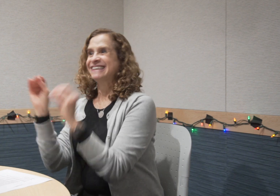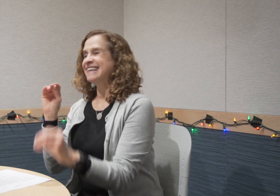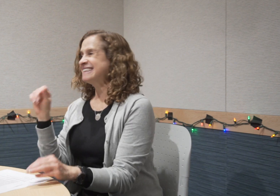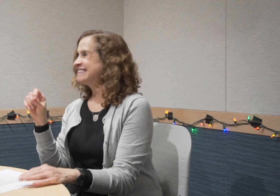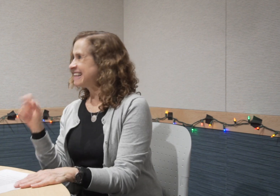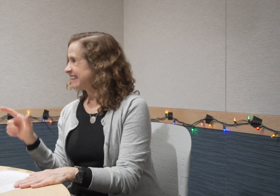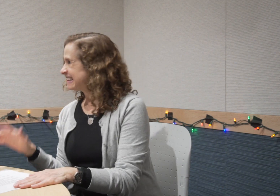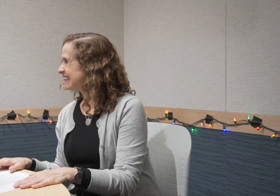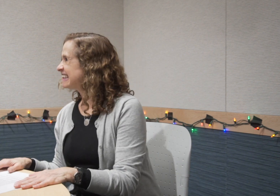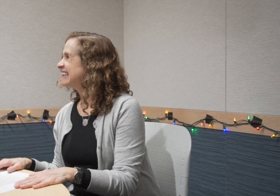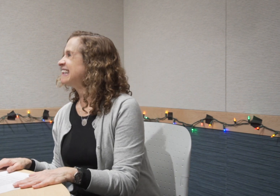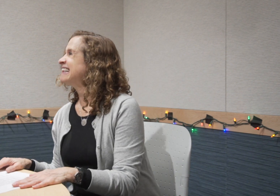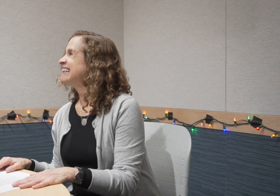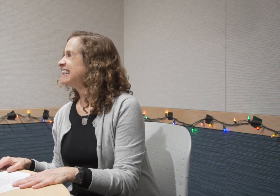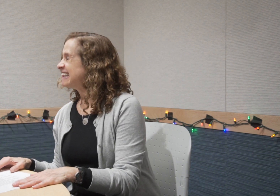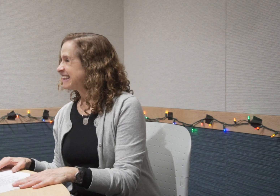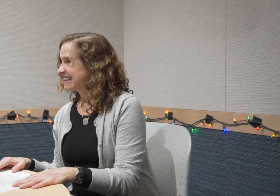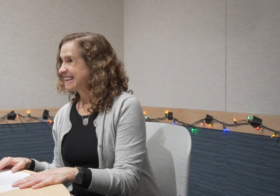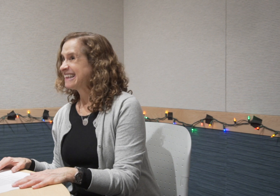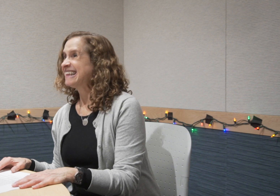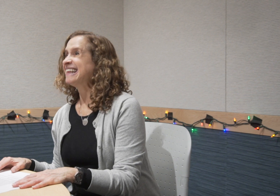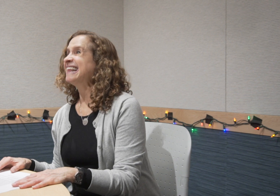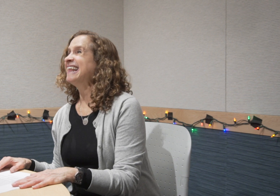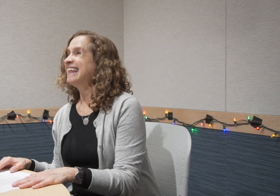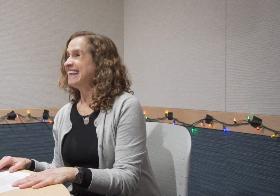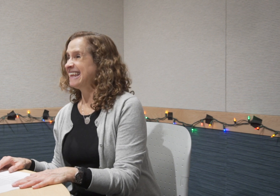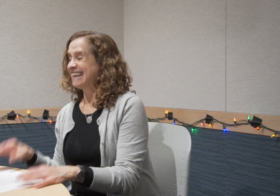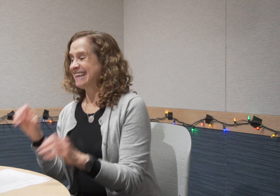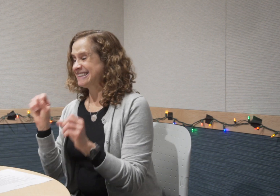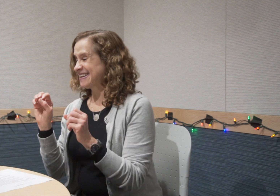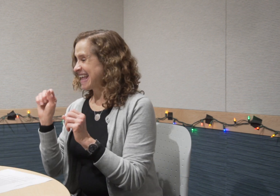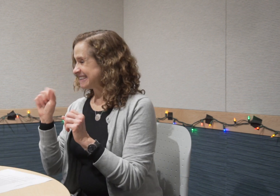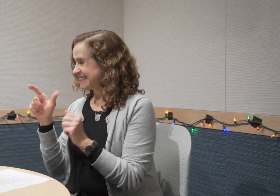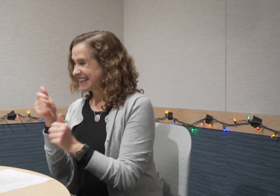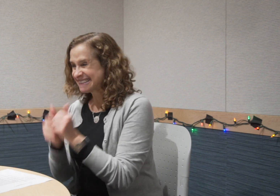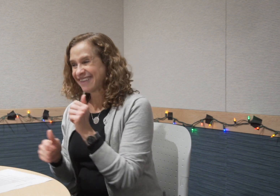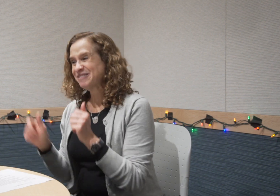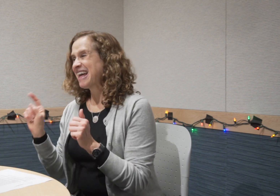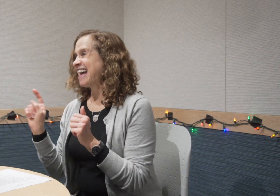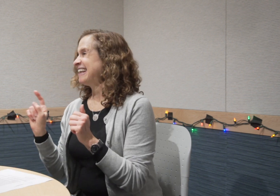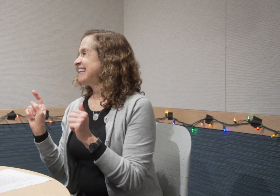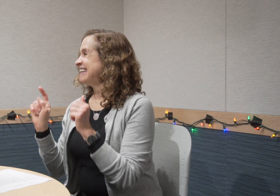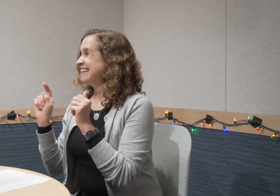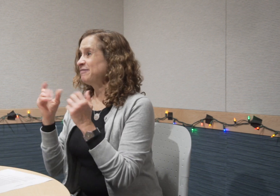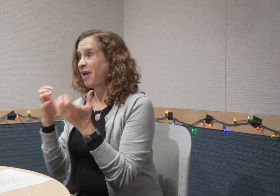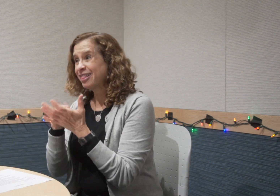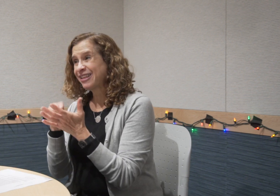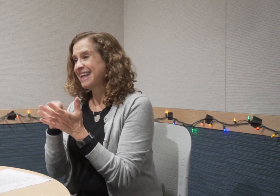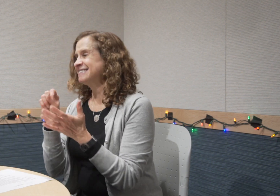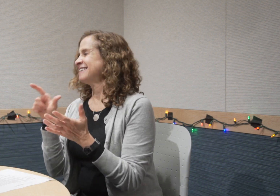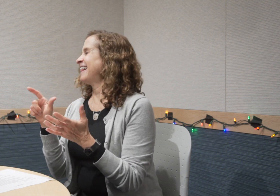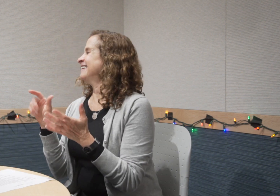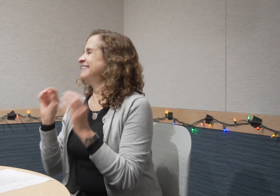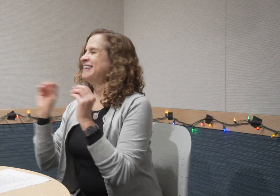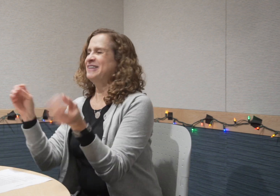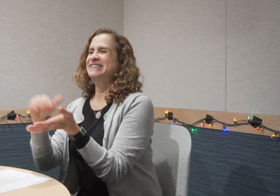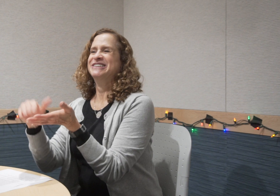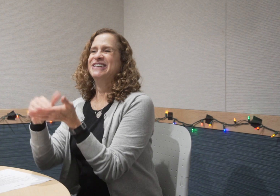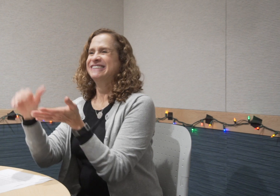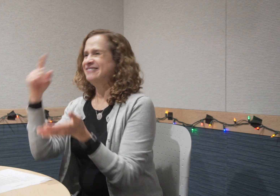So many people are teaching right online, so virtual classes as well. ASL is everywhere. It really is.